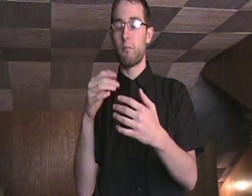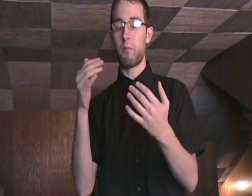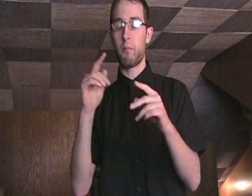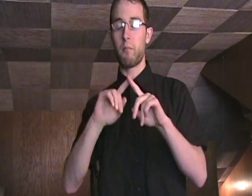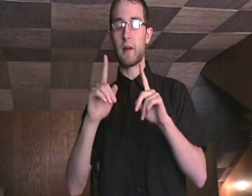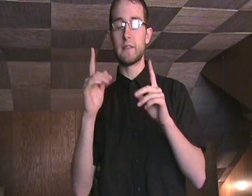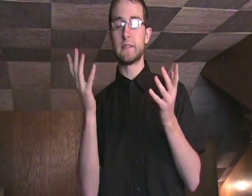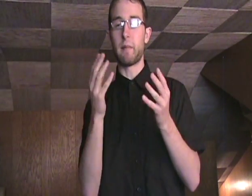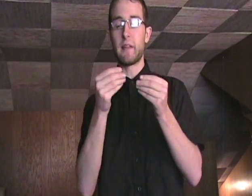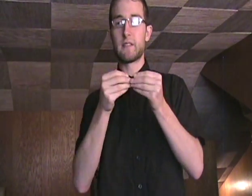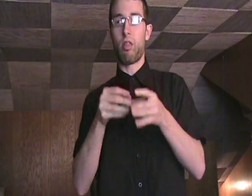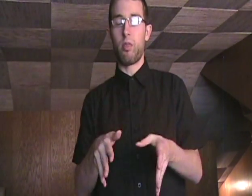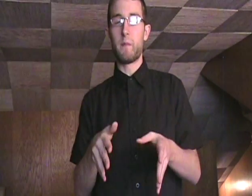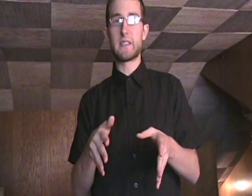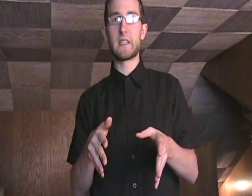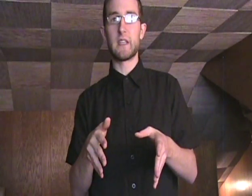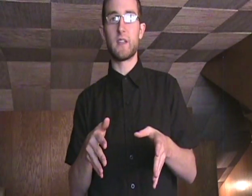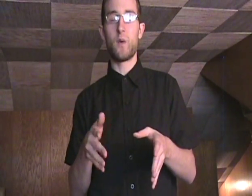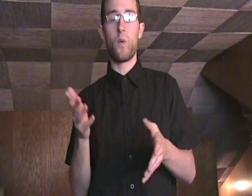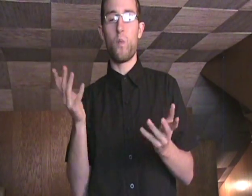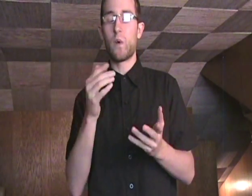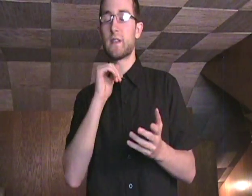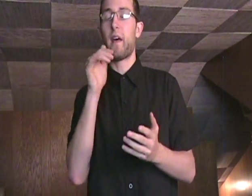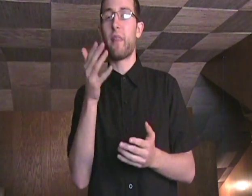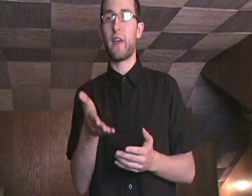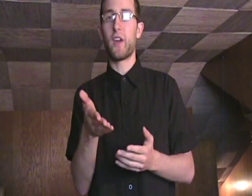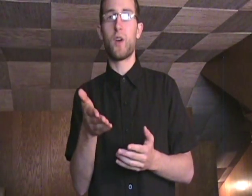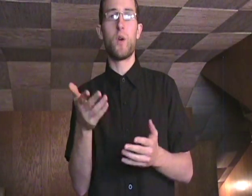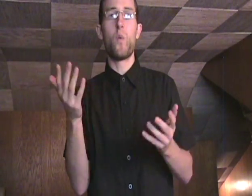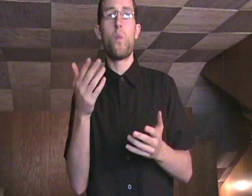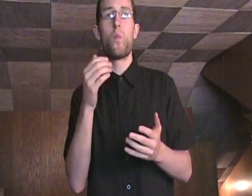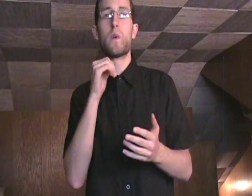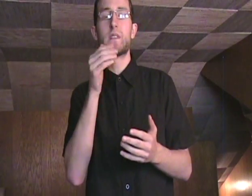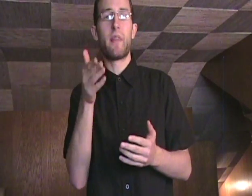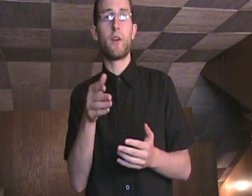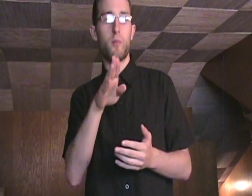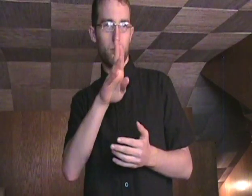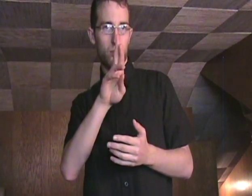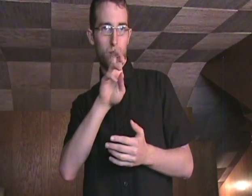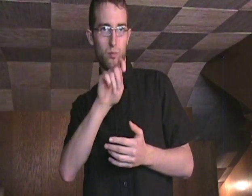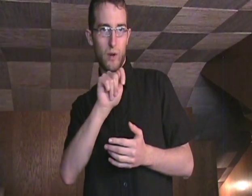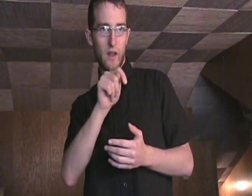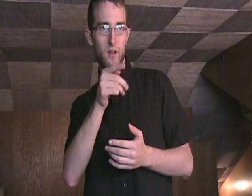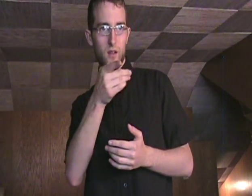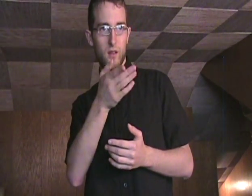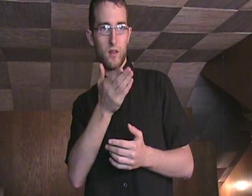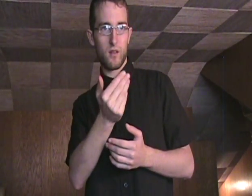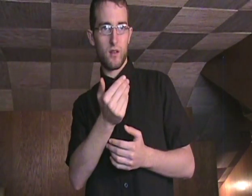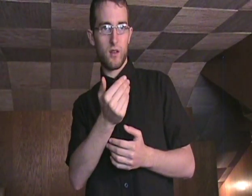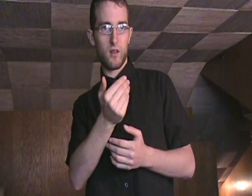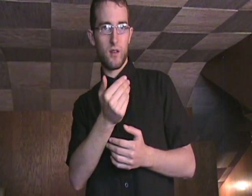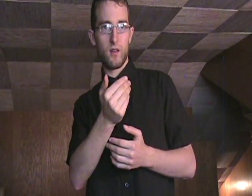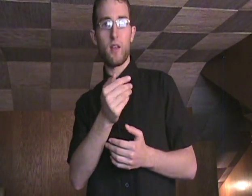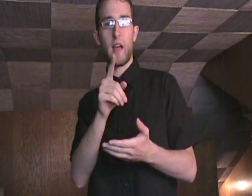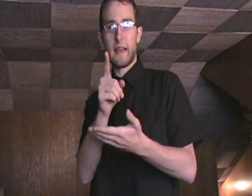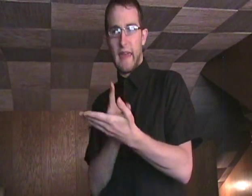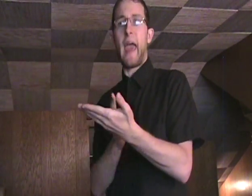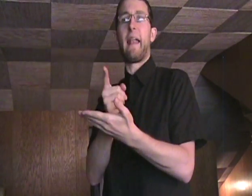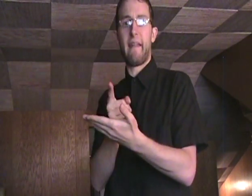Let's just wait. I'll run it off for you. What's not there yet, Brett? The cannon. So here's where Henry Knox